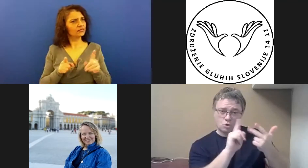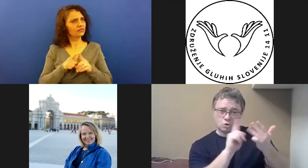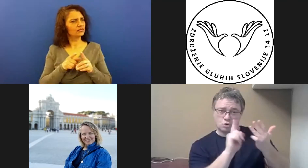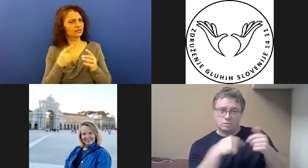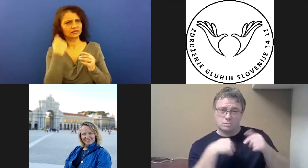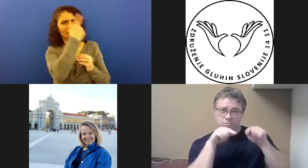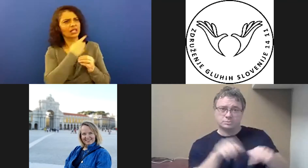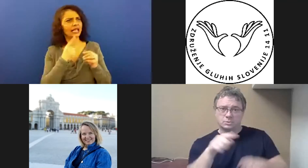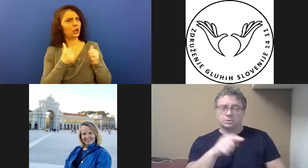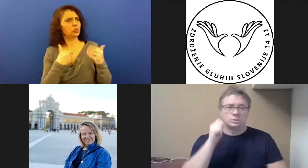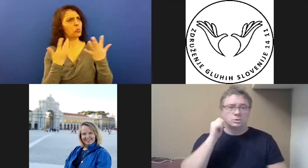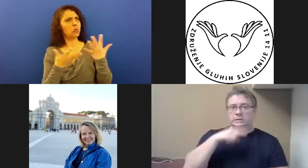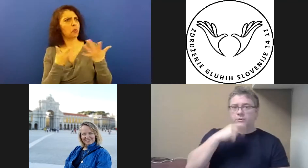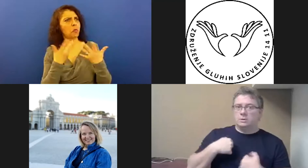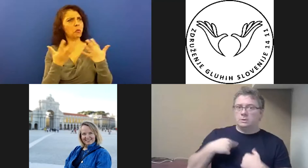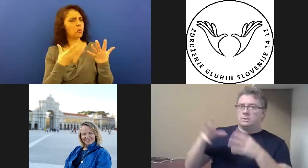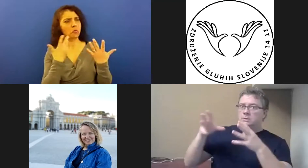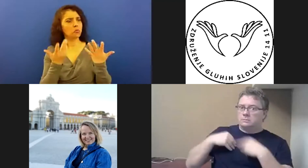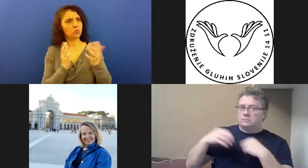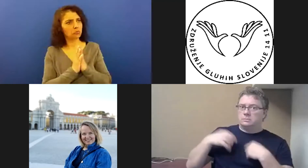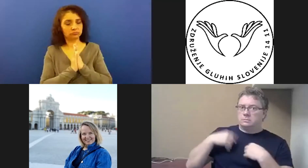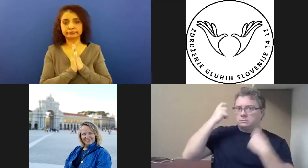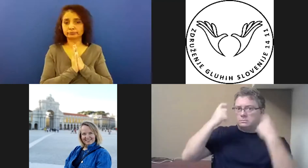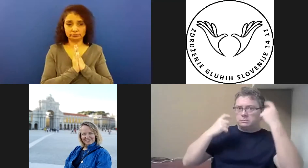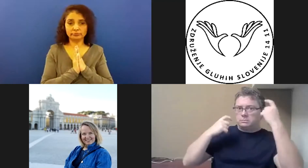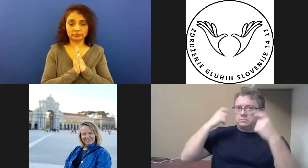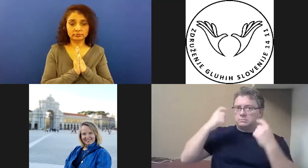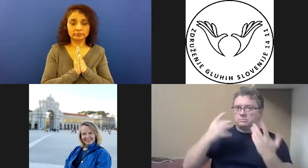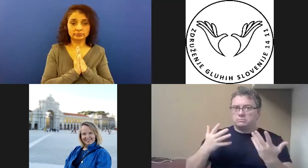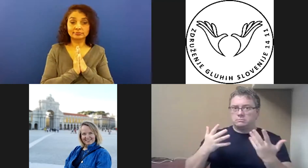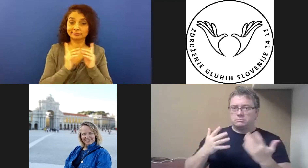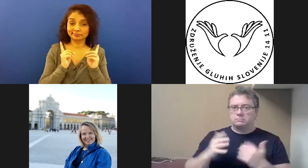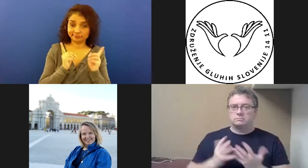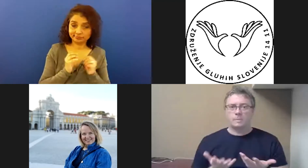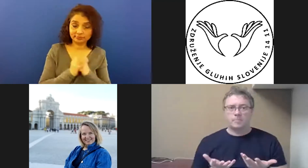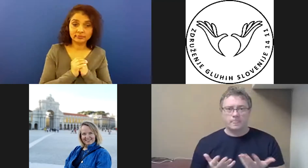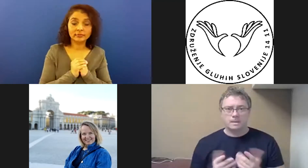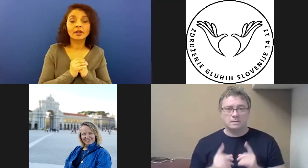family. So I told my dad, yes, I will do all this. Why are you telling me this?